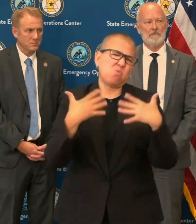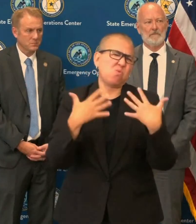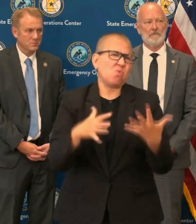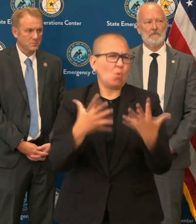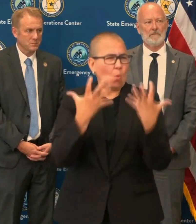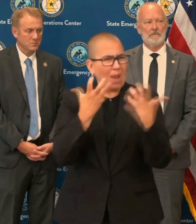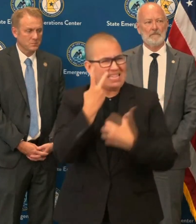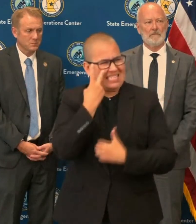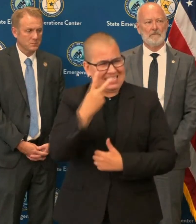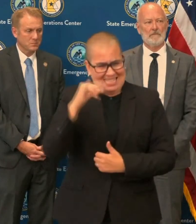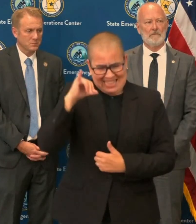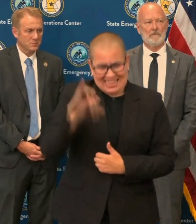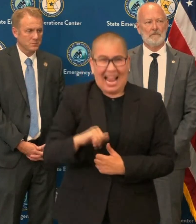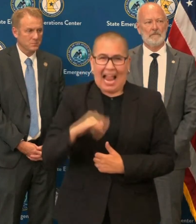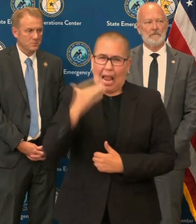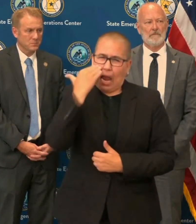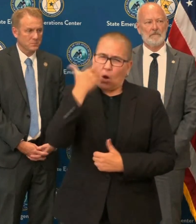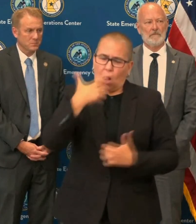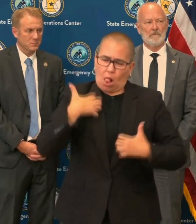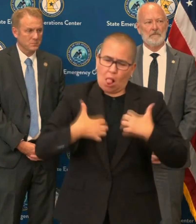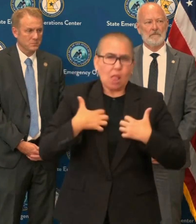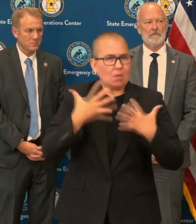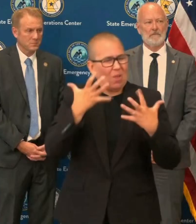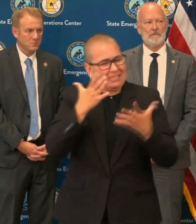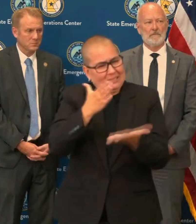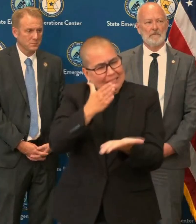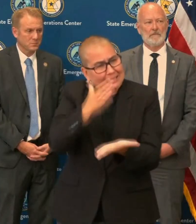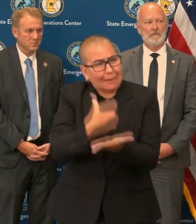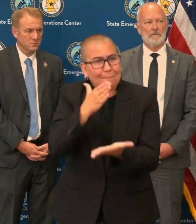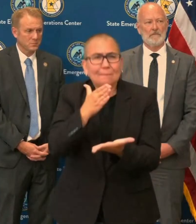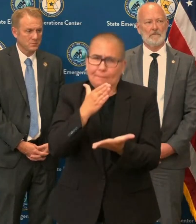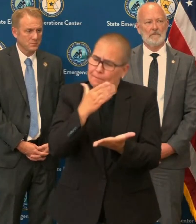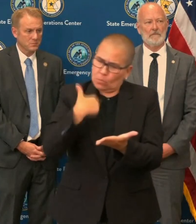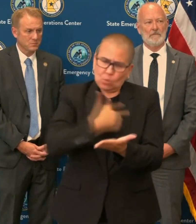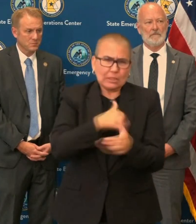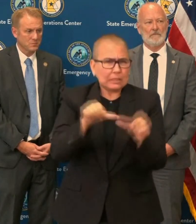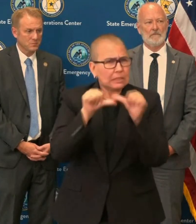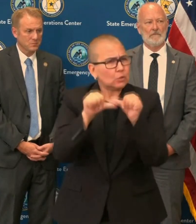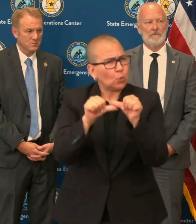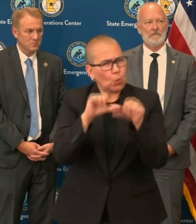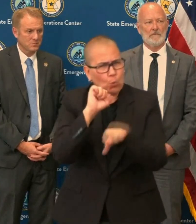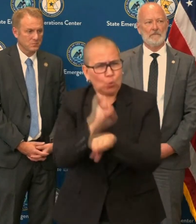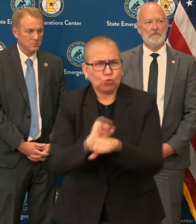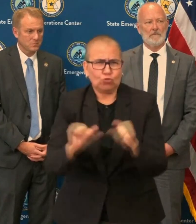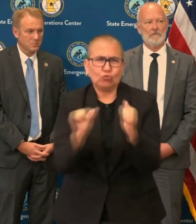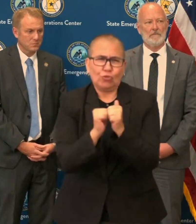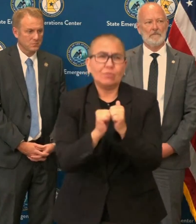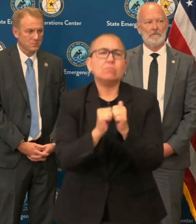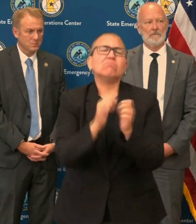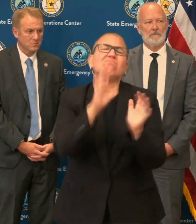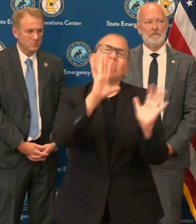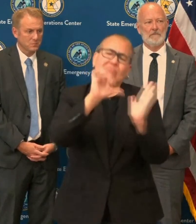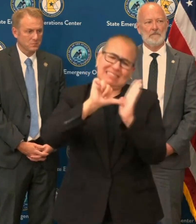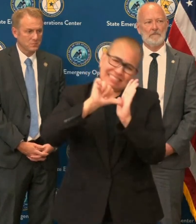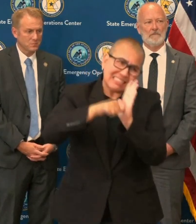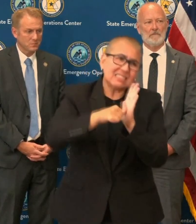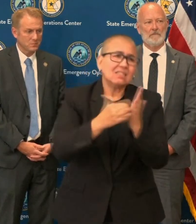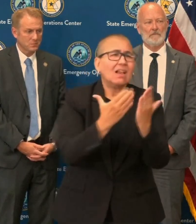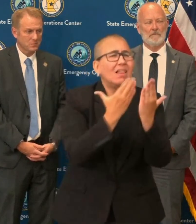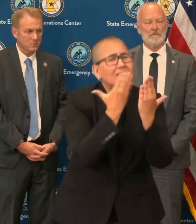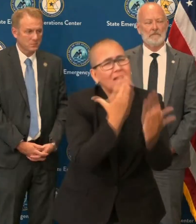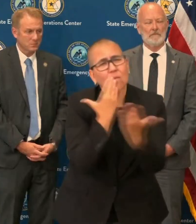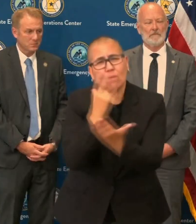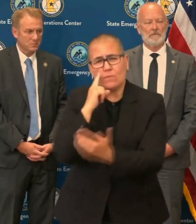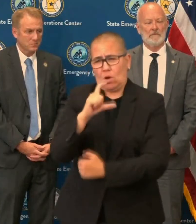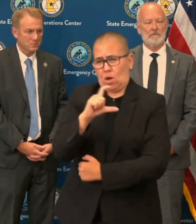through, and we're all going to work together to figure this out. So again, I want to thank our law enforcement, and I want to